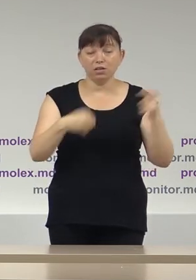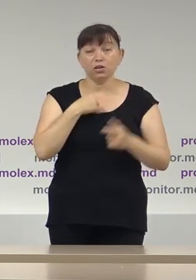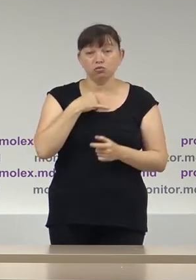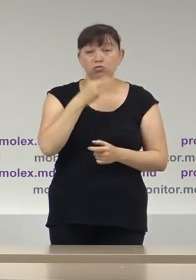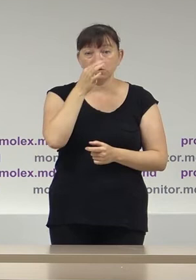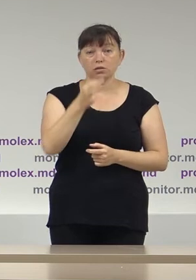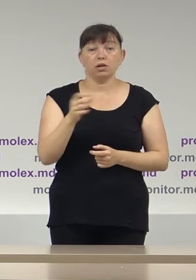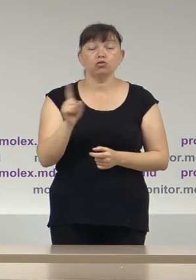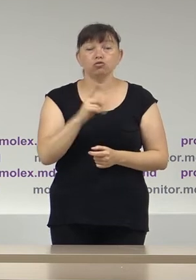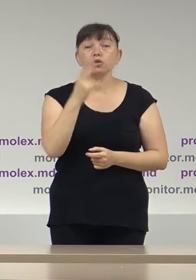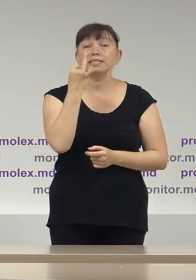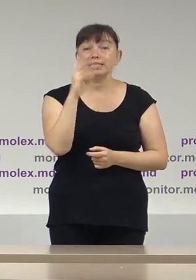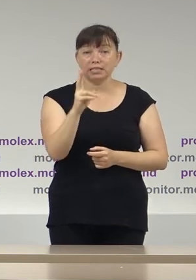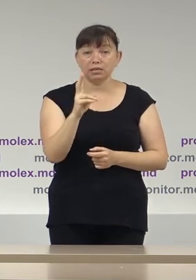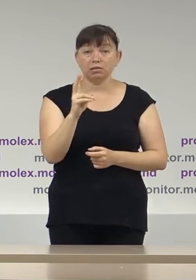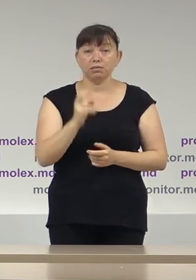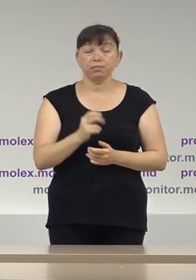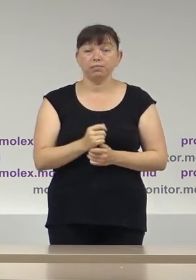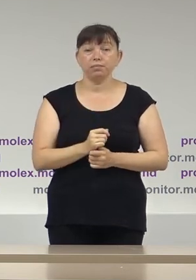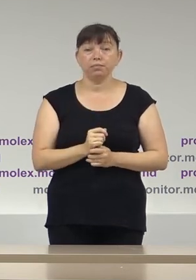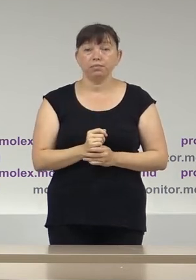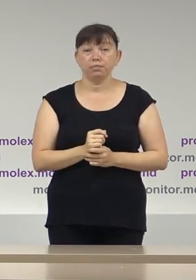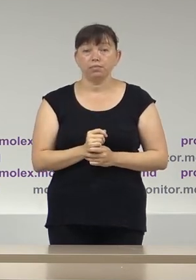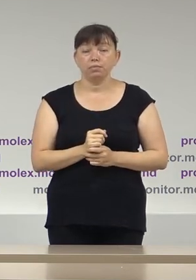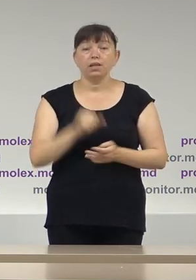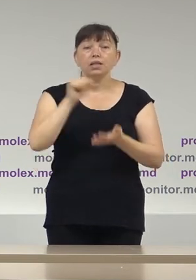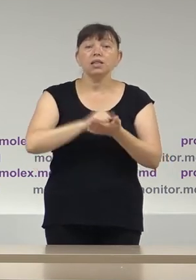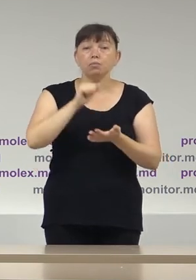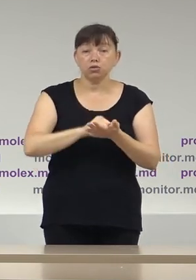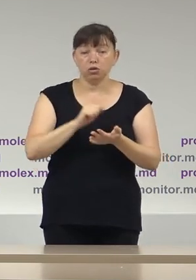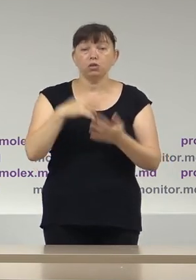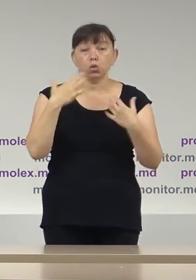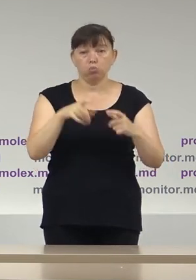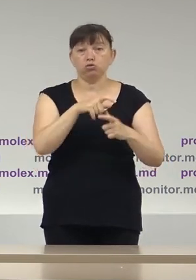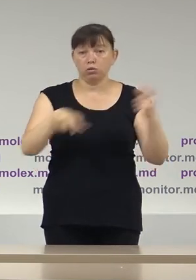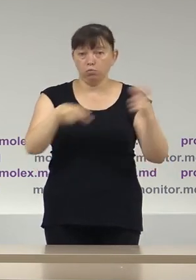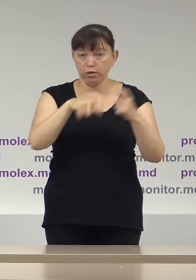Regarding the ballot papers, I would mention that CEC